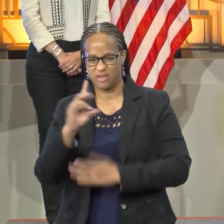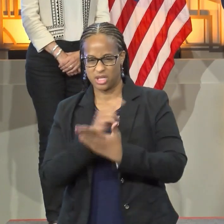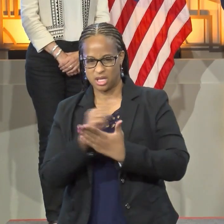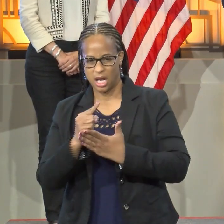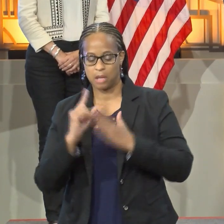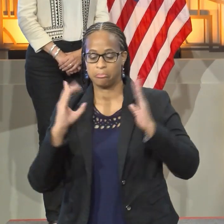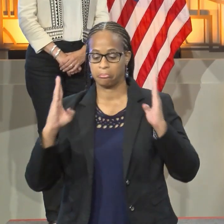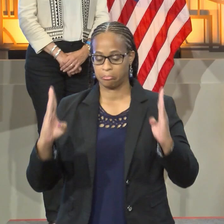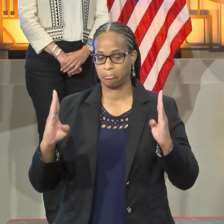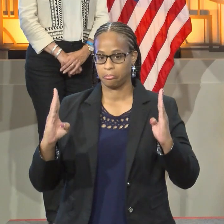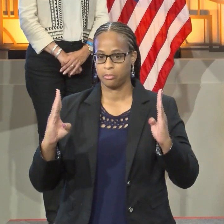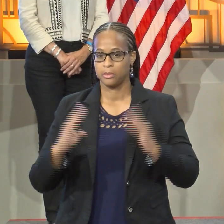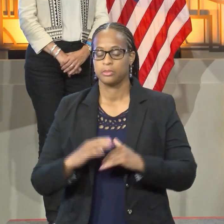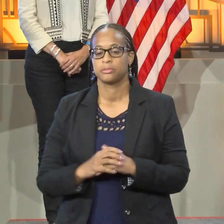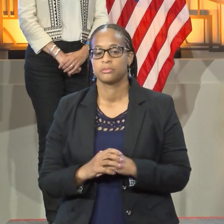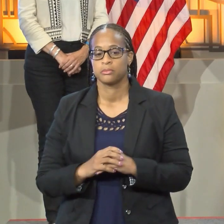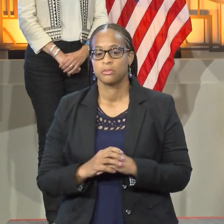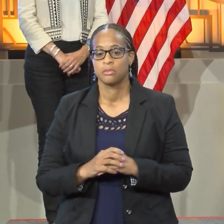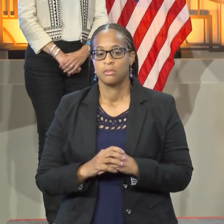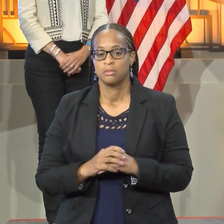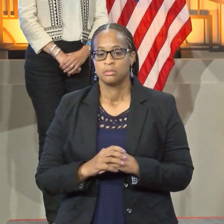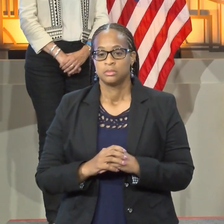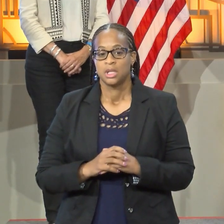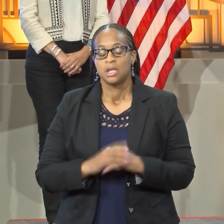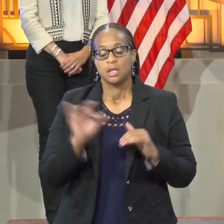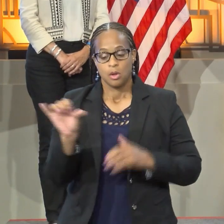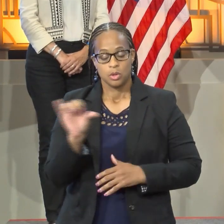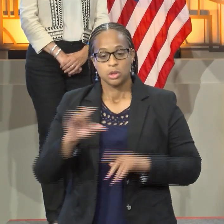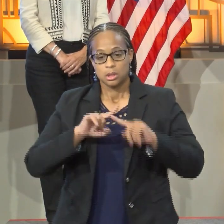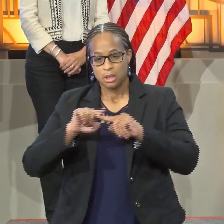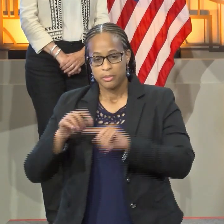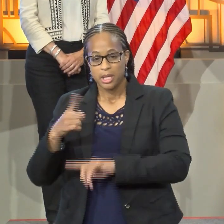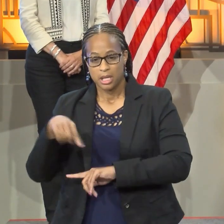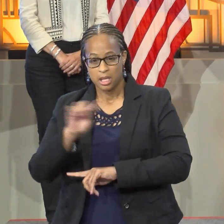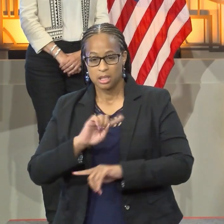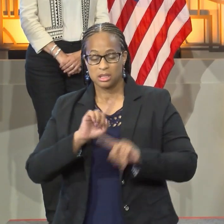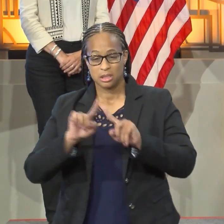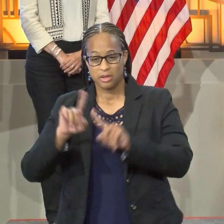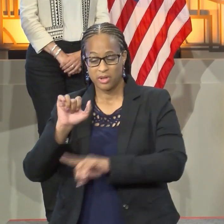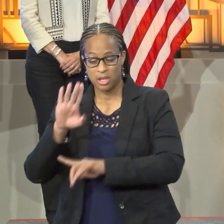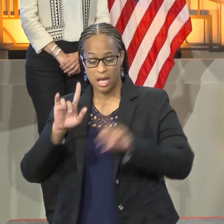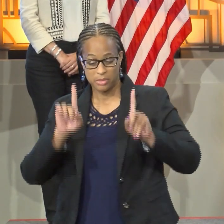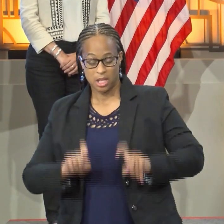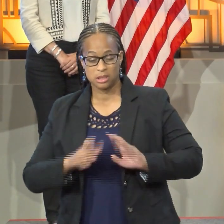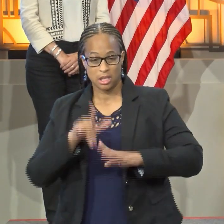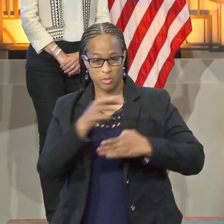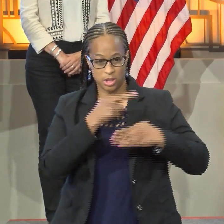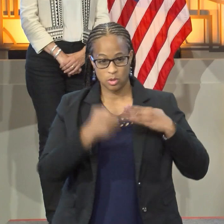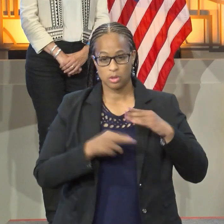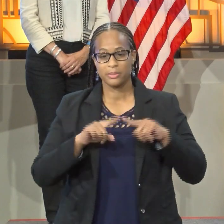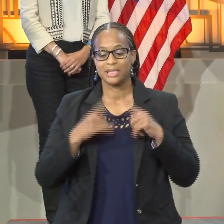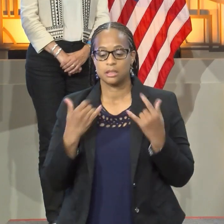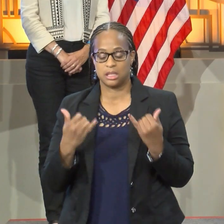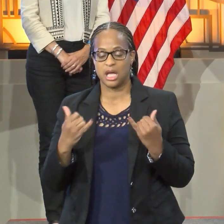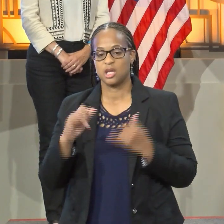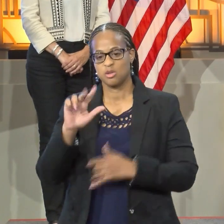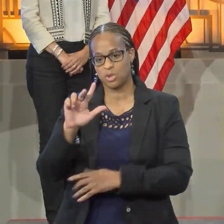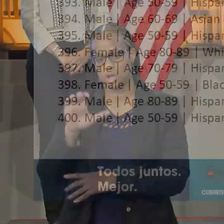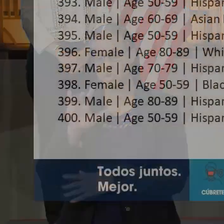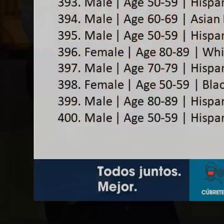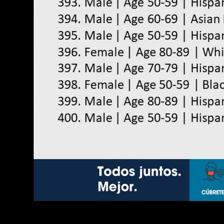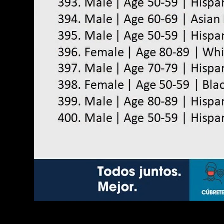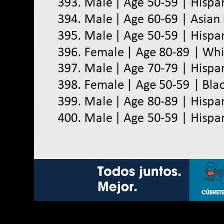total. And a lot depends on when we get the results back from the various labs. But today, 325 new